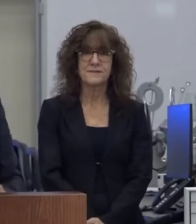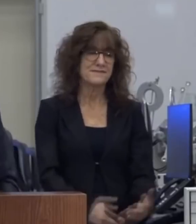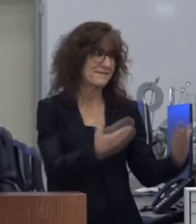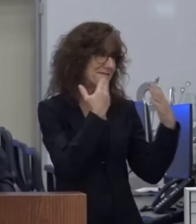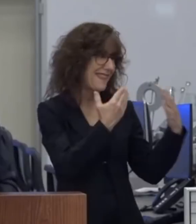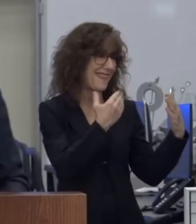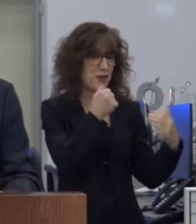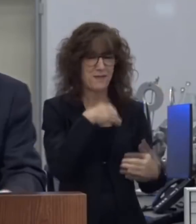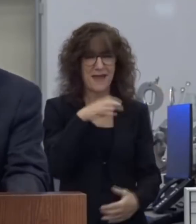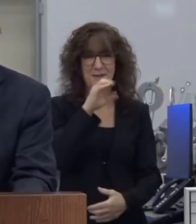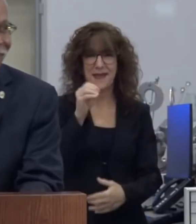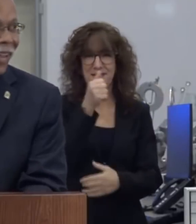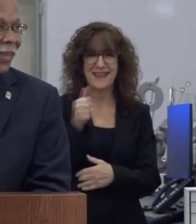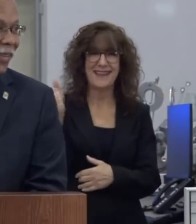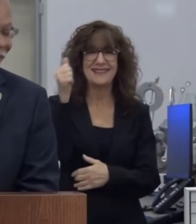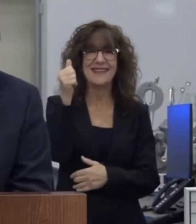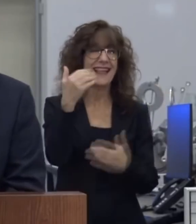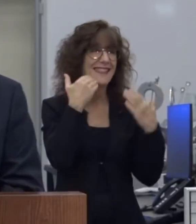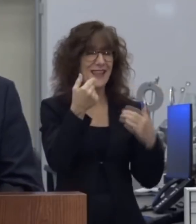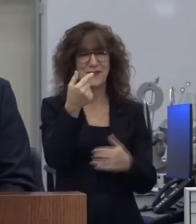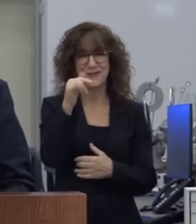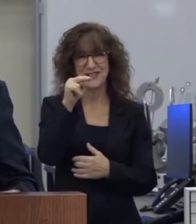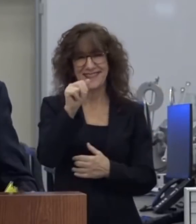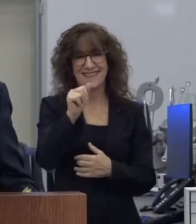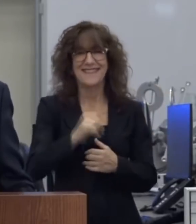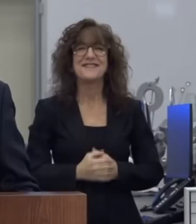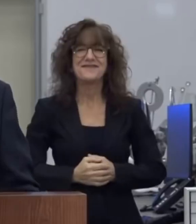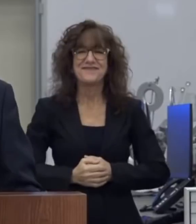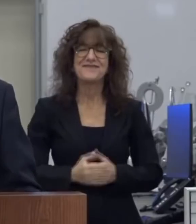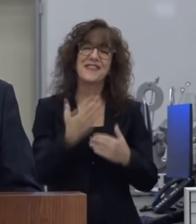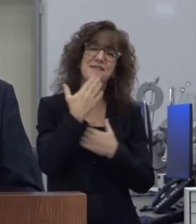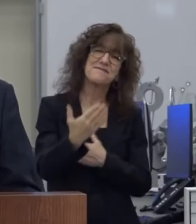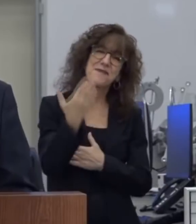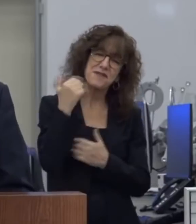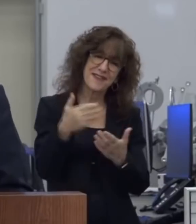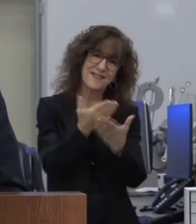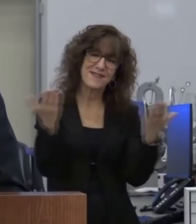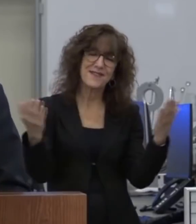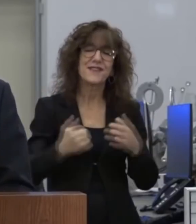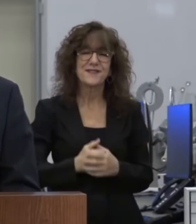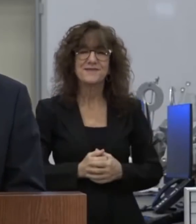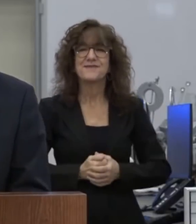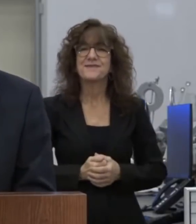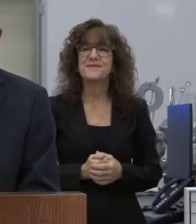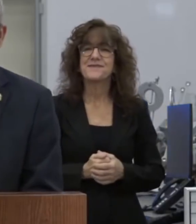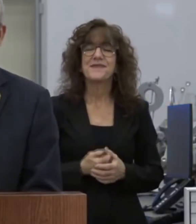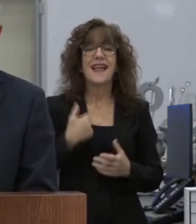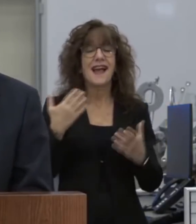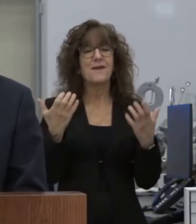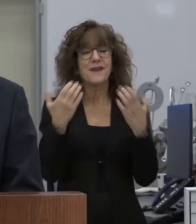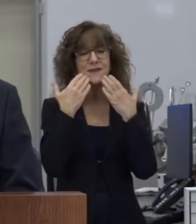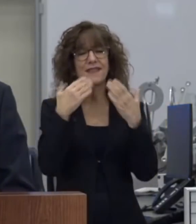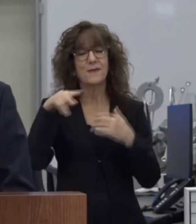Thank you, Madam County Exec. Thank you, Gina. Good morning, everyone. I would like to thank